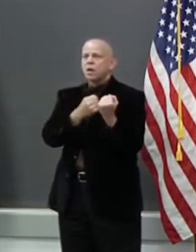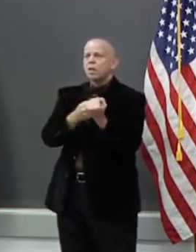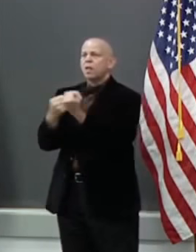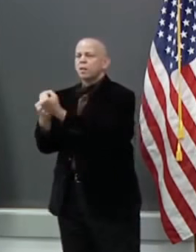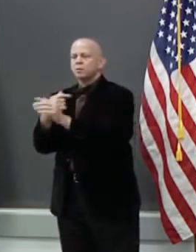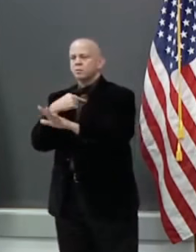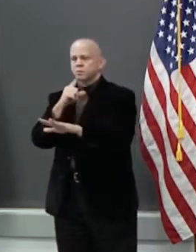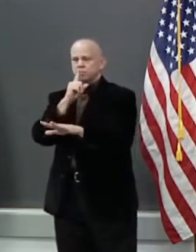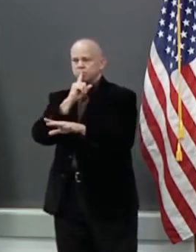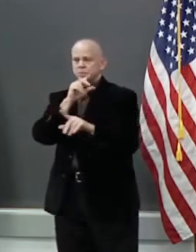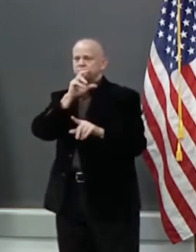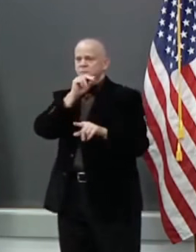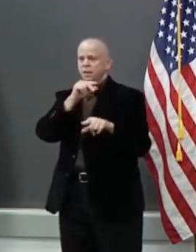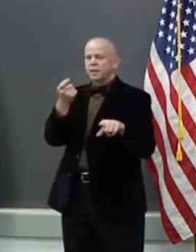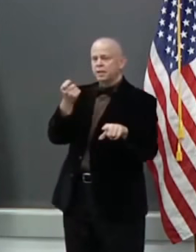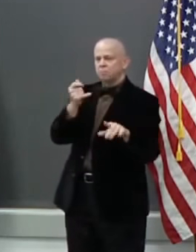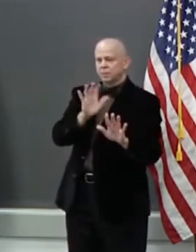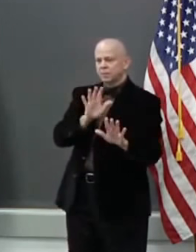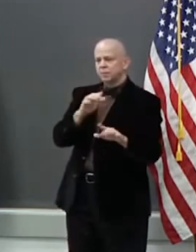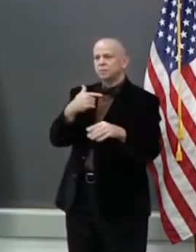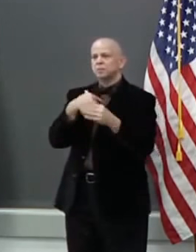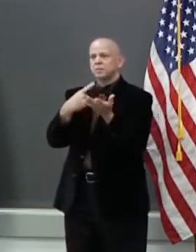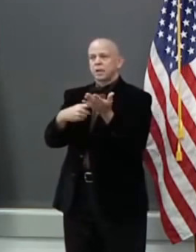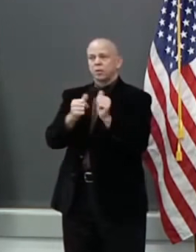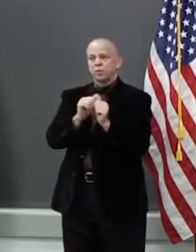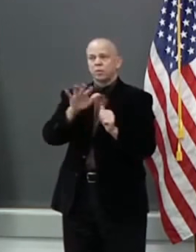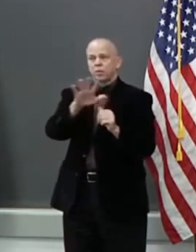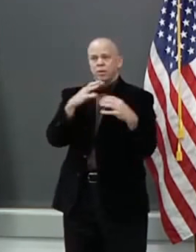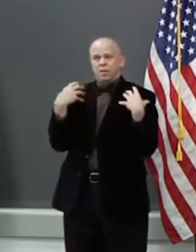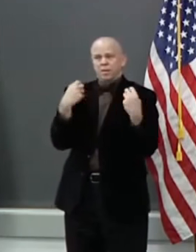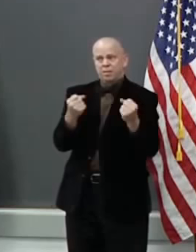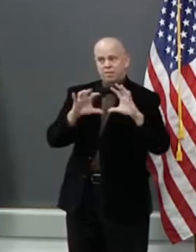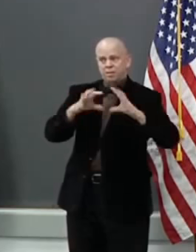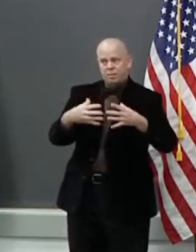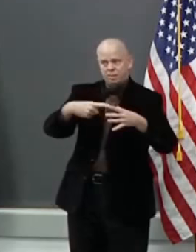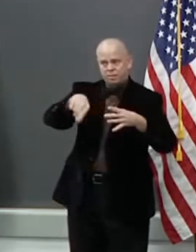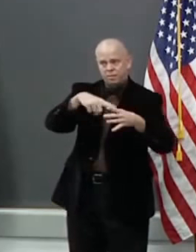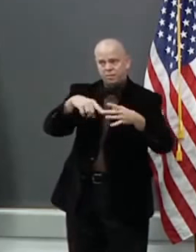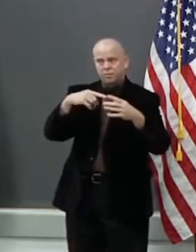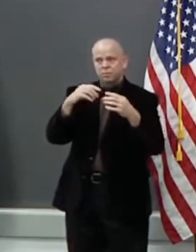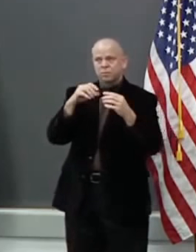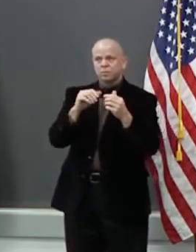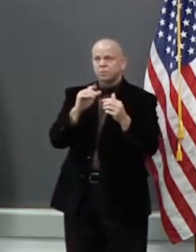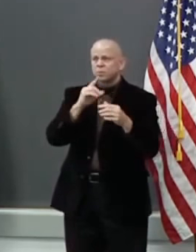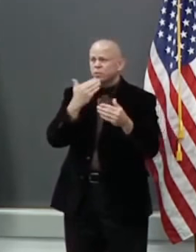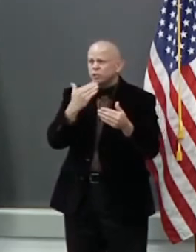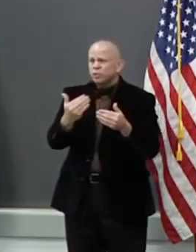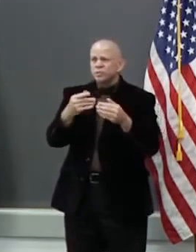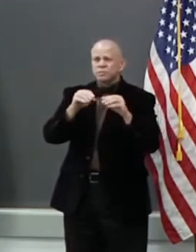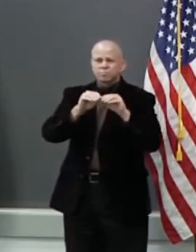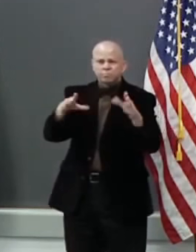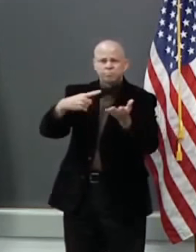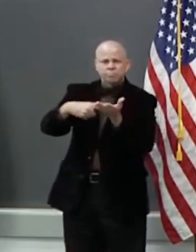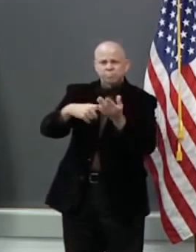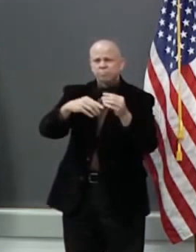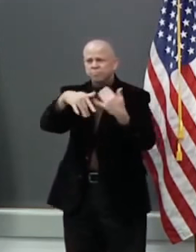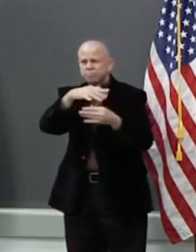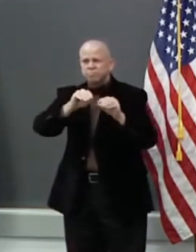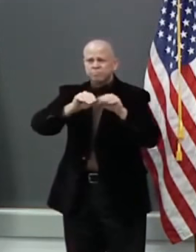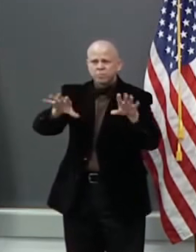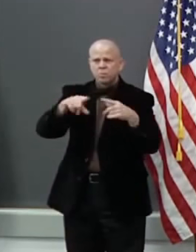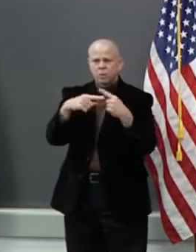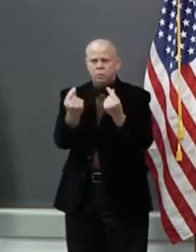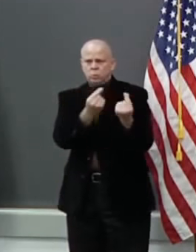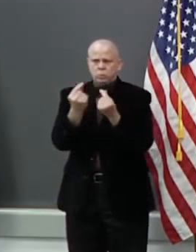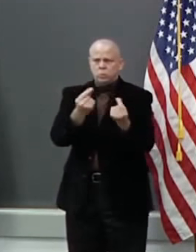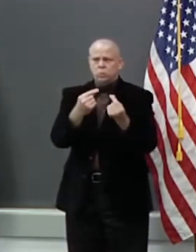department earlier today. And they've been very good about sending out messages to people on their email. They have a much broader reach than we